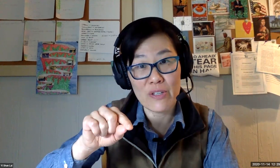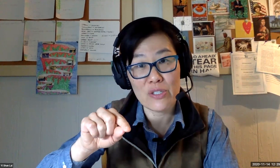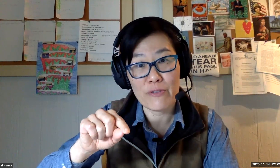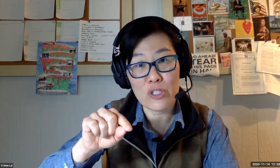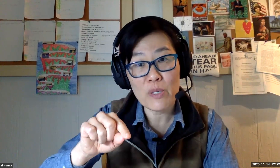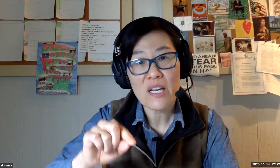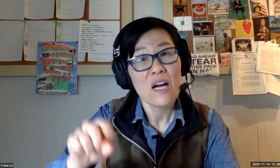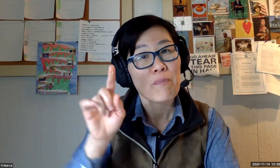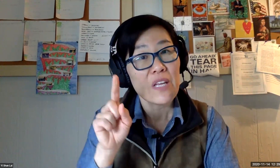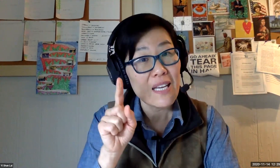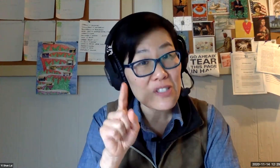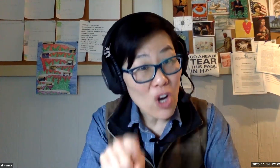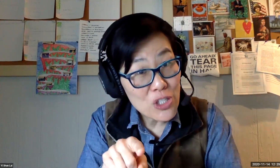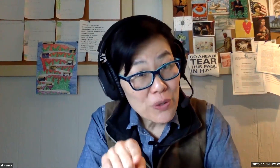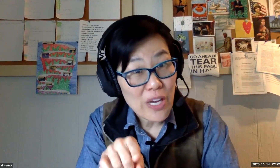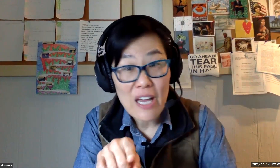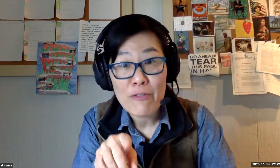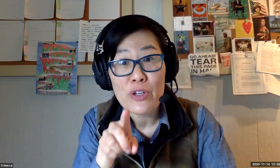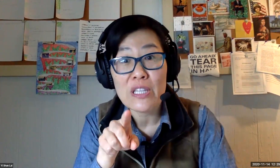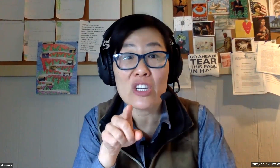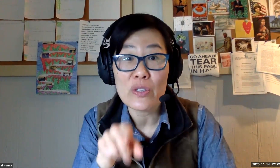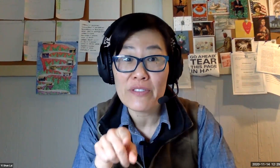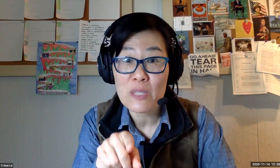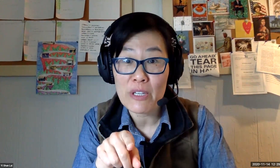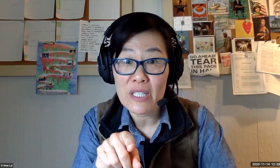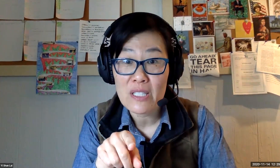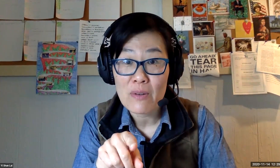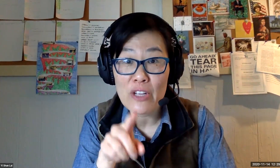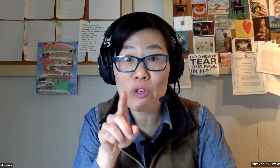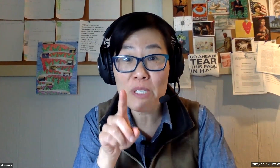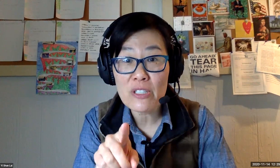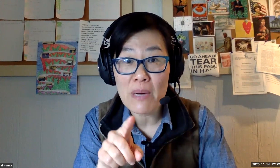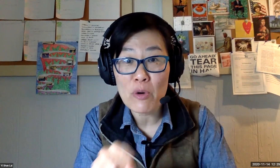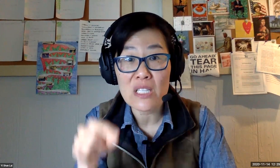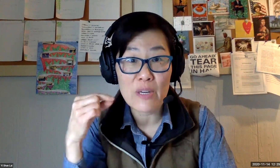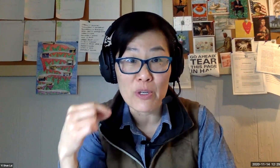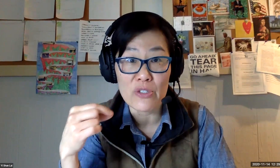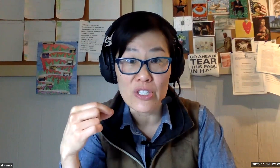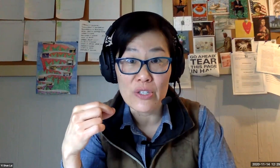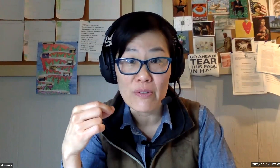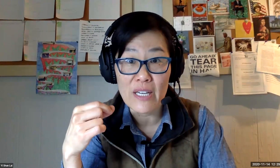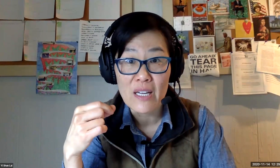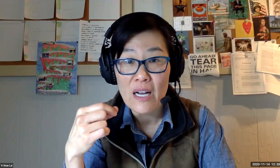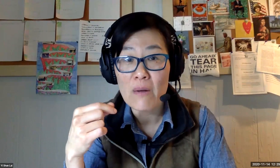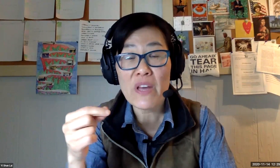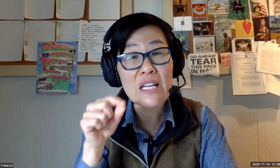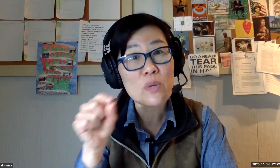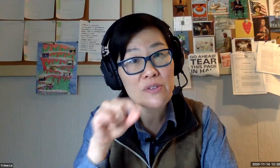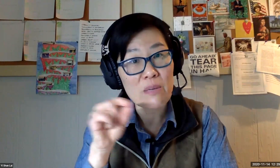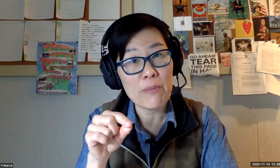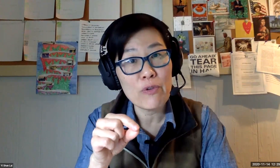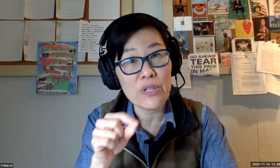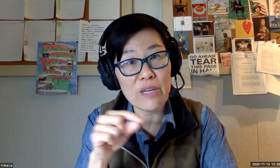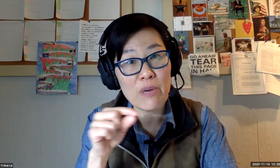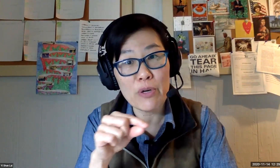first book. It's also okay for you to lean on your lived experience, right? Your particular memoir is very personal to you, right? Yeah. And that's where I